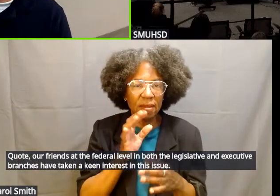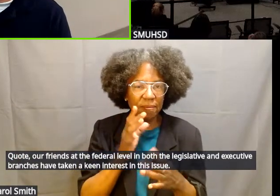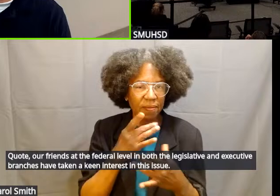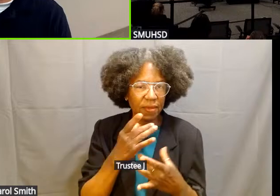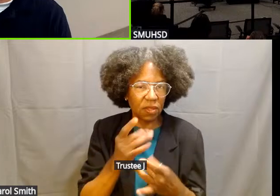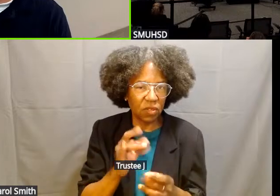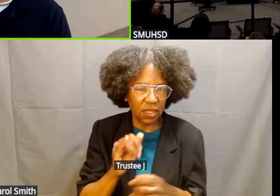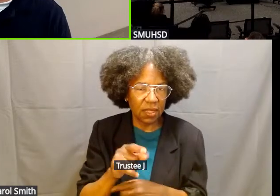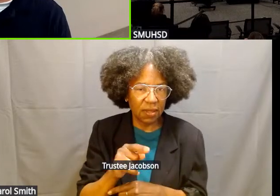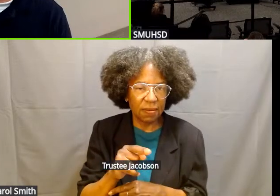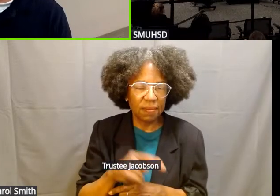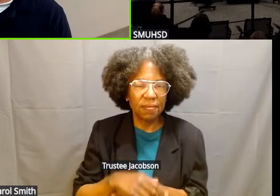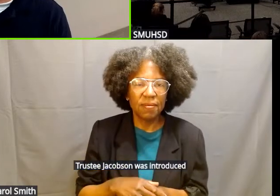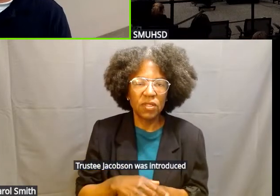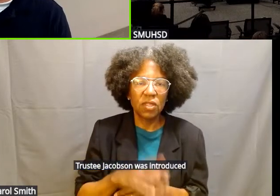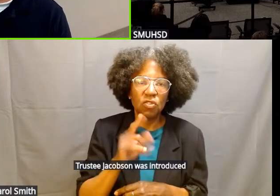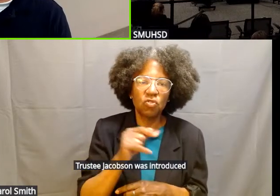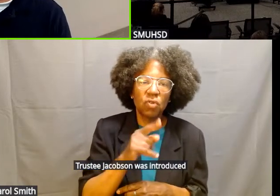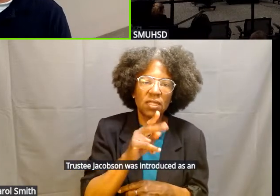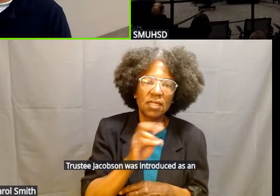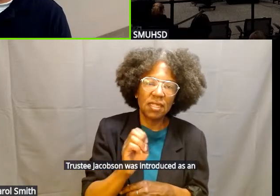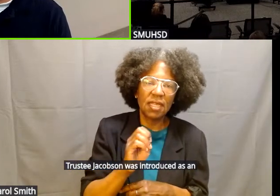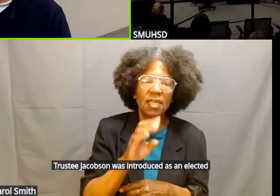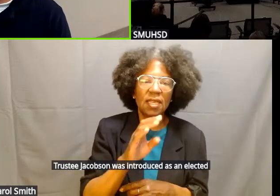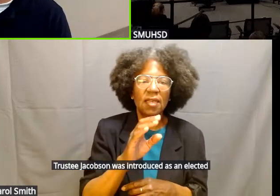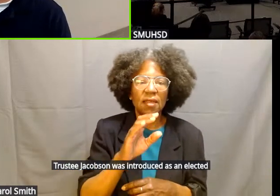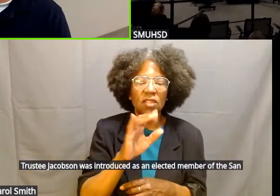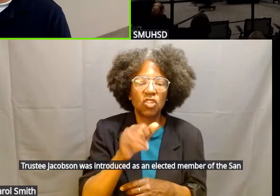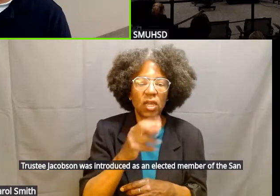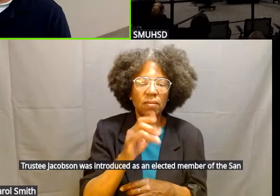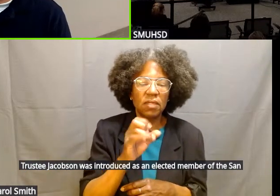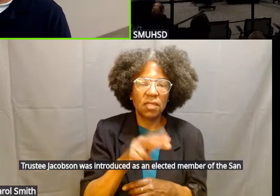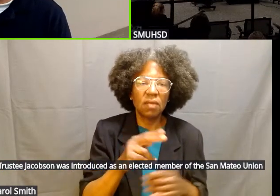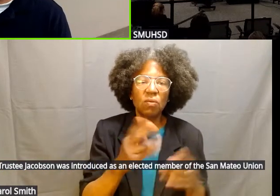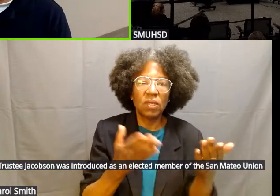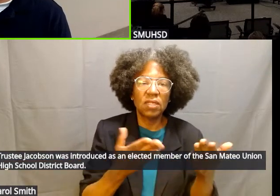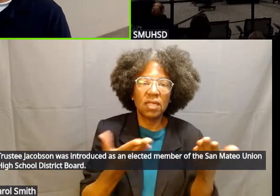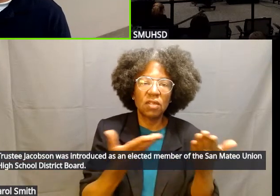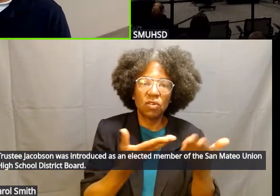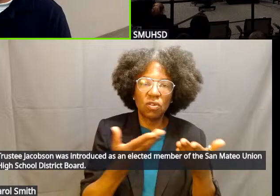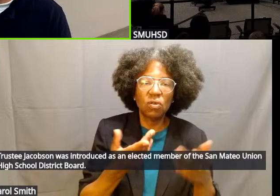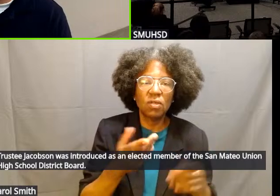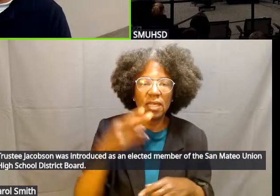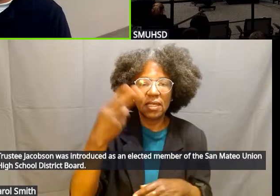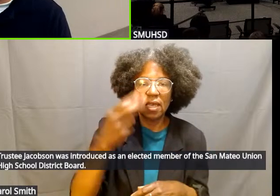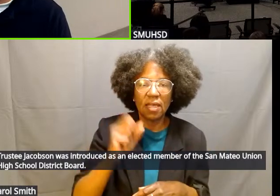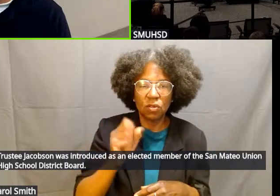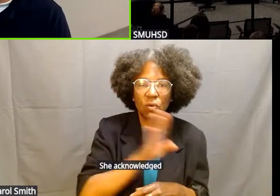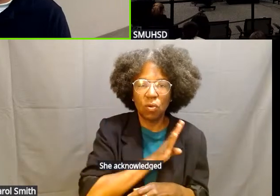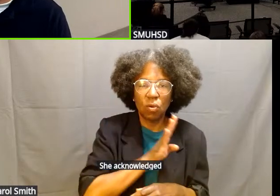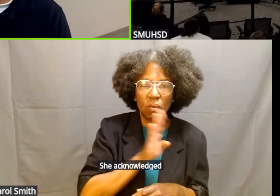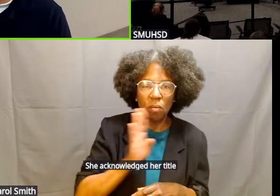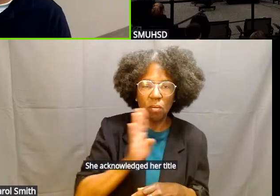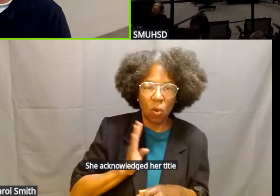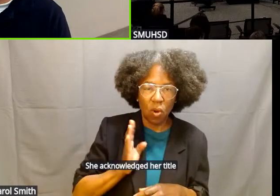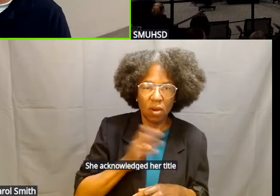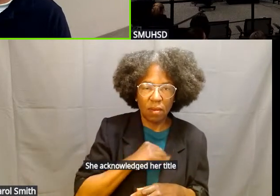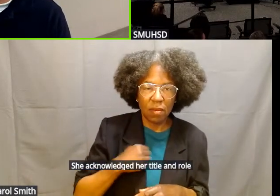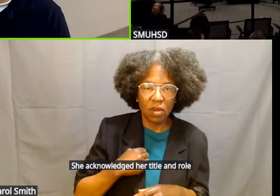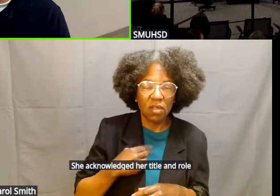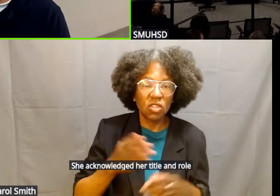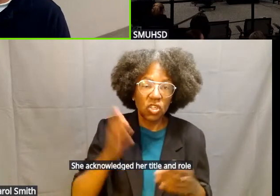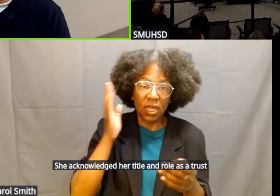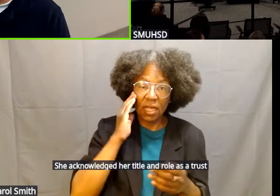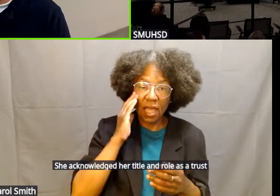was introduced as an elected member of the San Mateo Union High School District Board. She acknowledged her title and role as a trustee